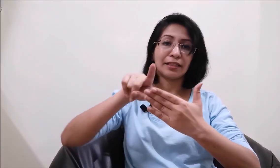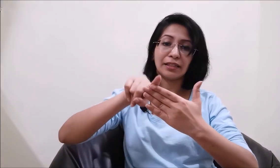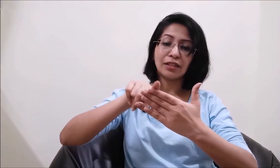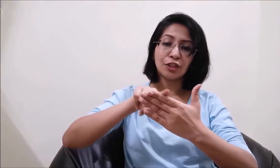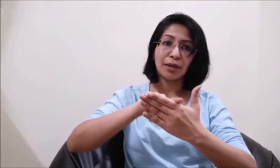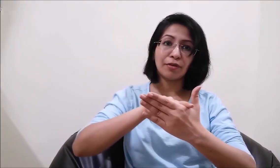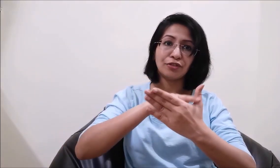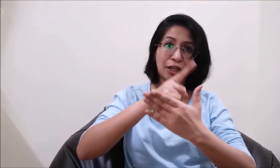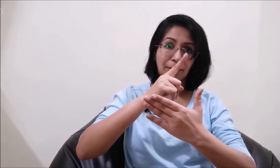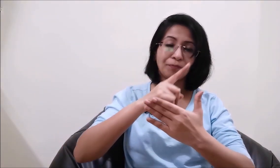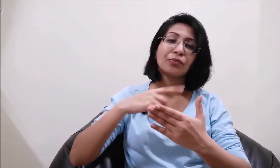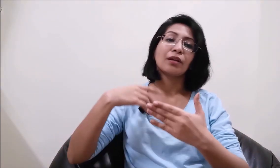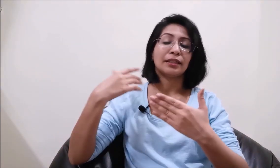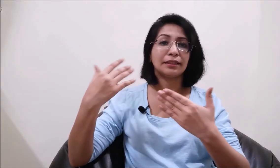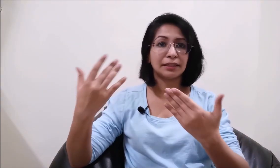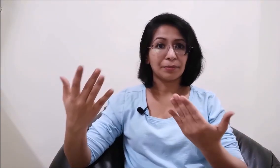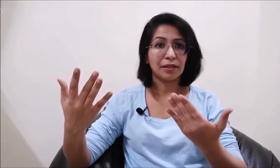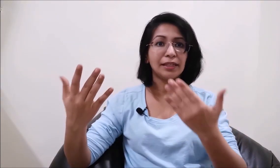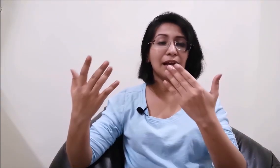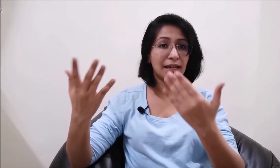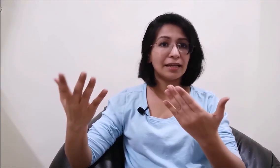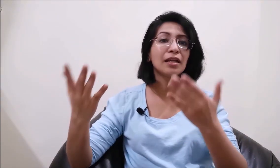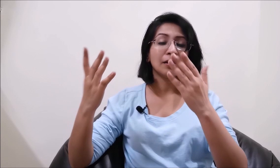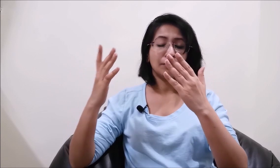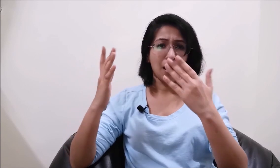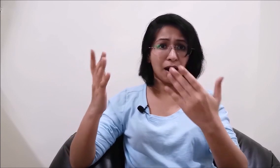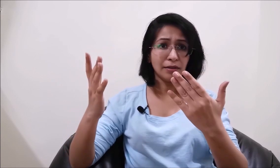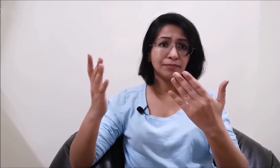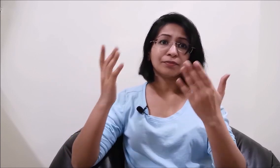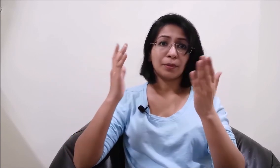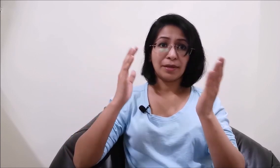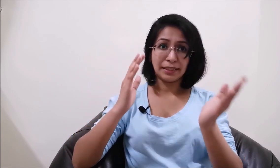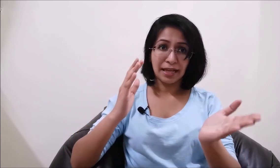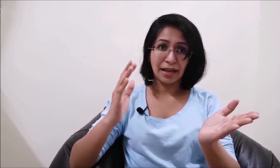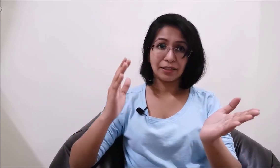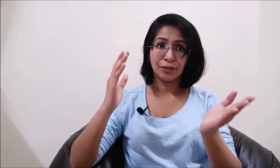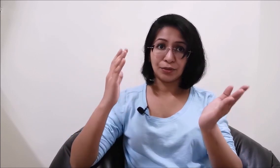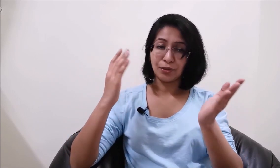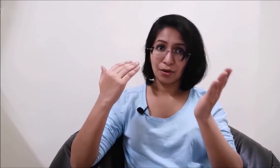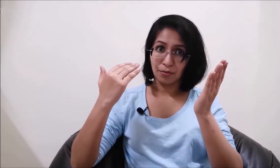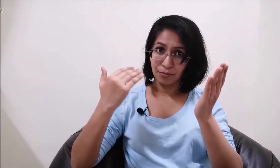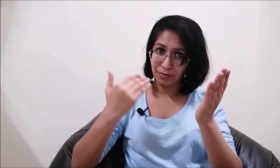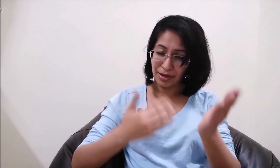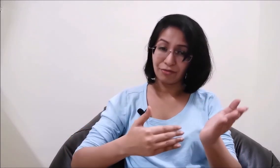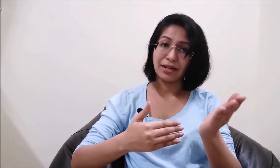highlighting the shape of J. Similarly, again, R, base hand is your left